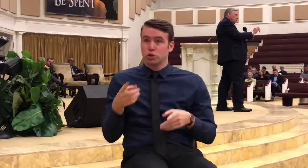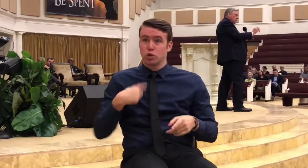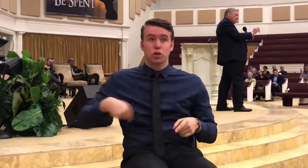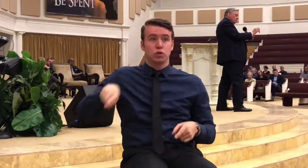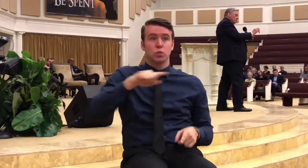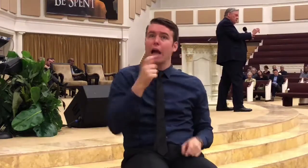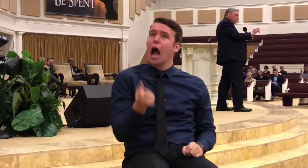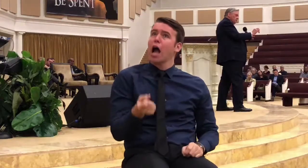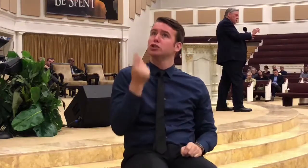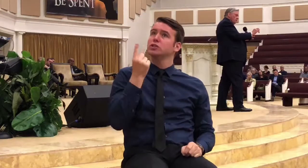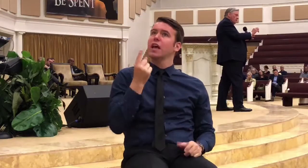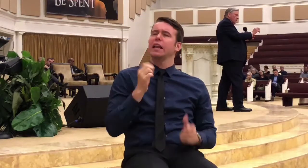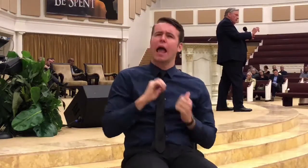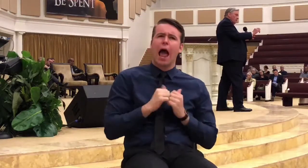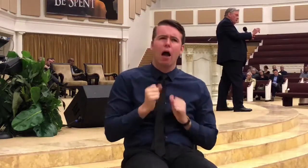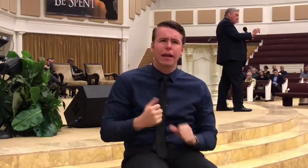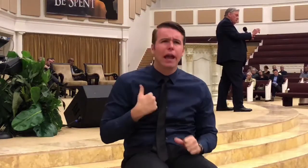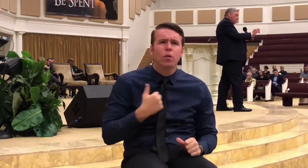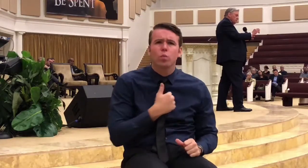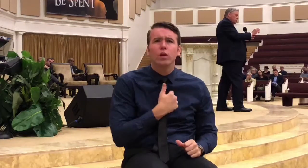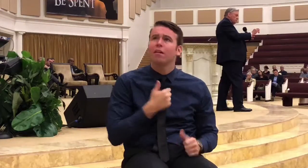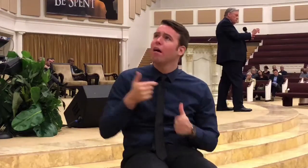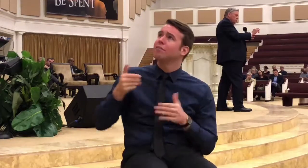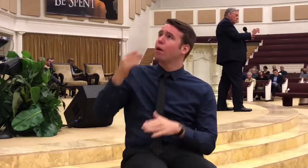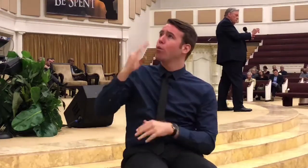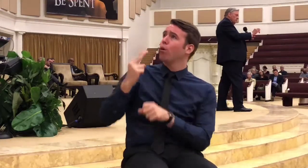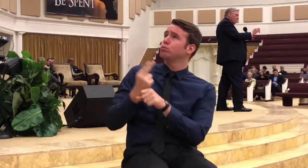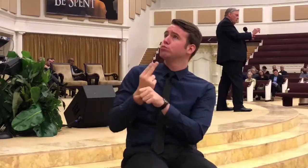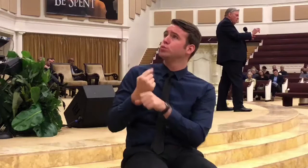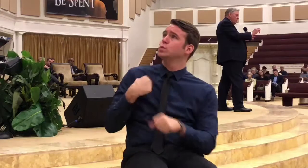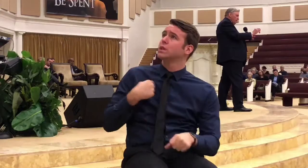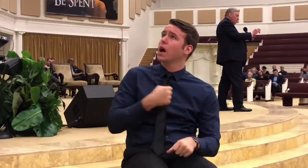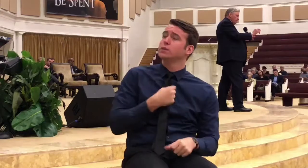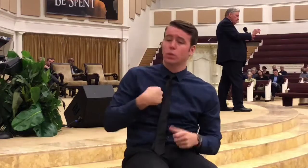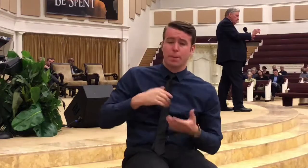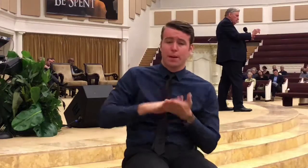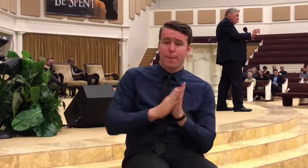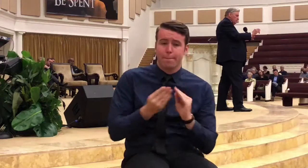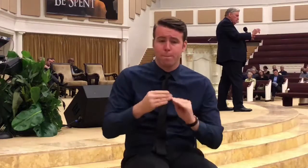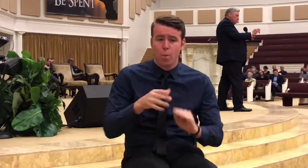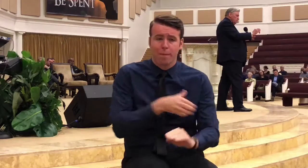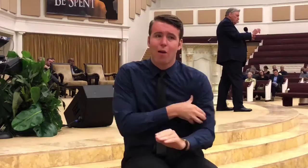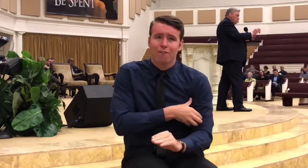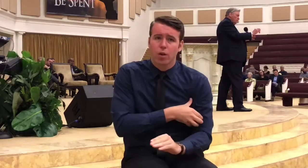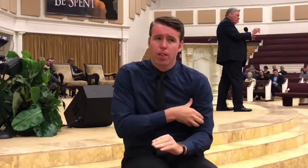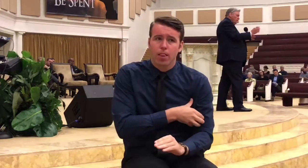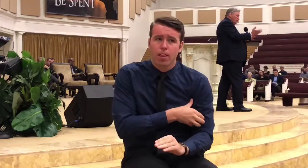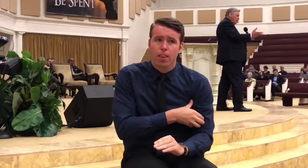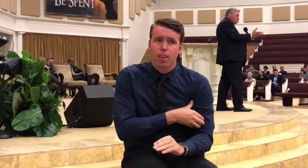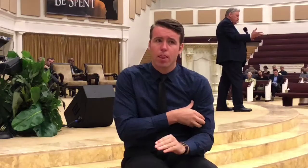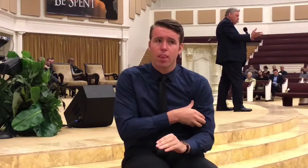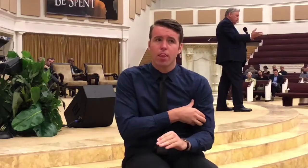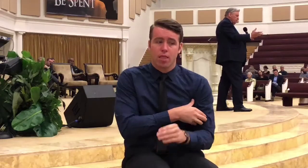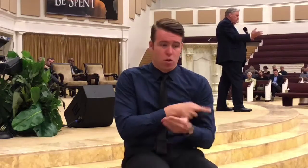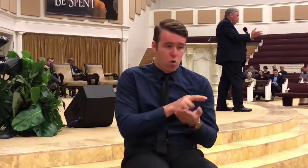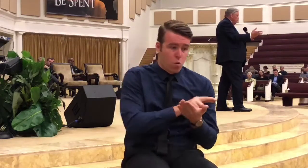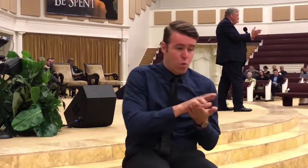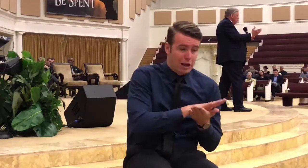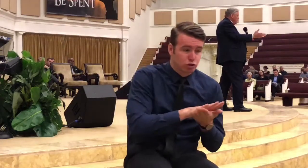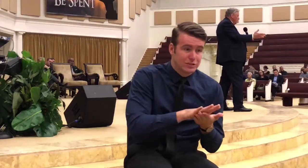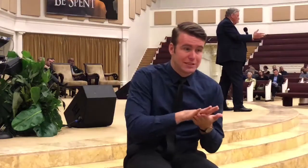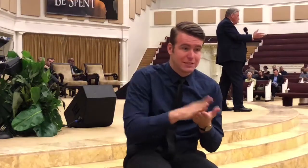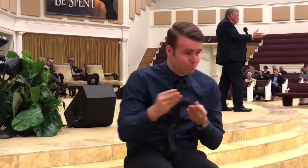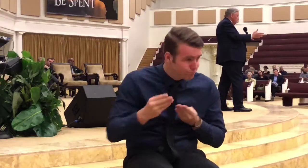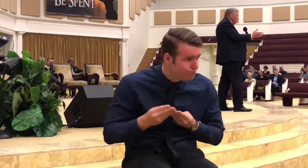in understanding these things and letting God use us and become more powerful, and bringing righteousness to people,